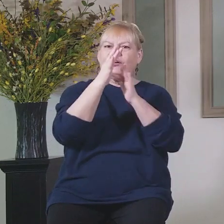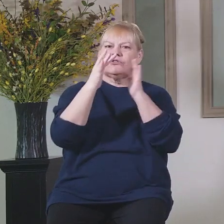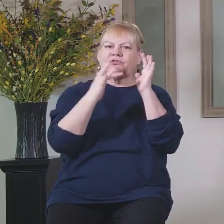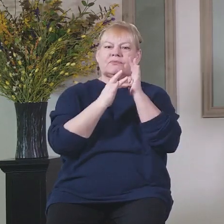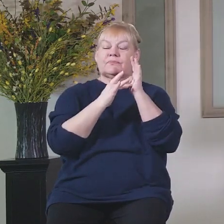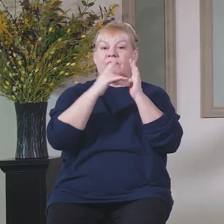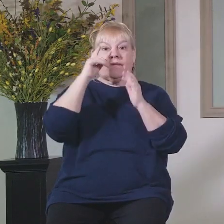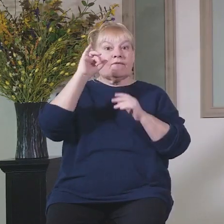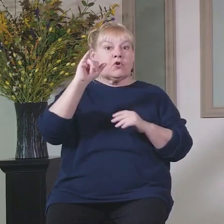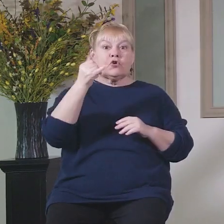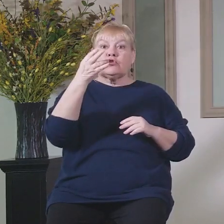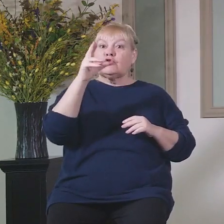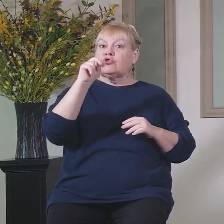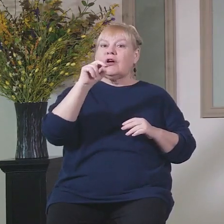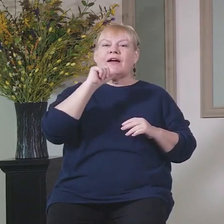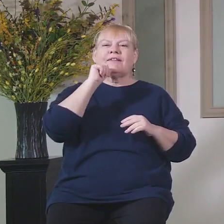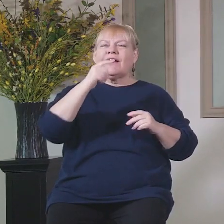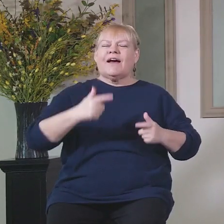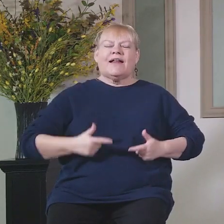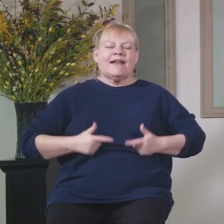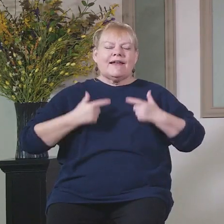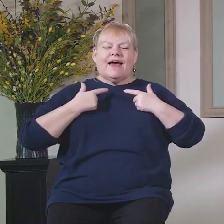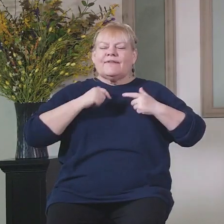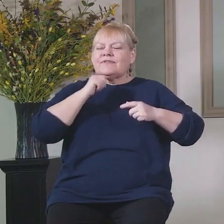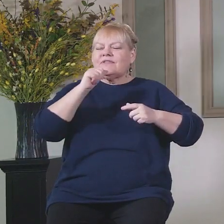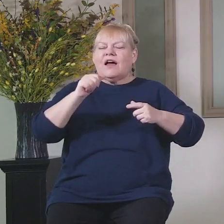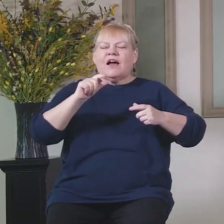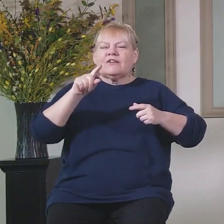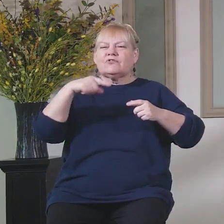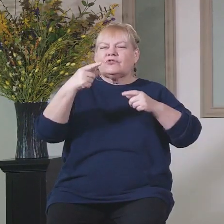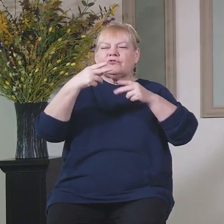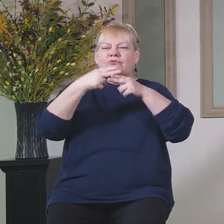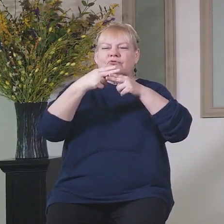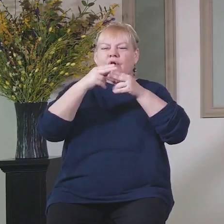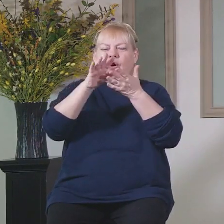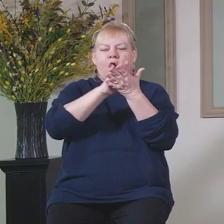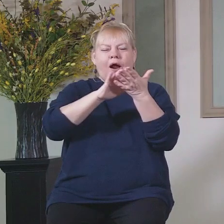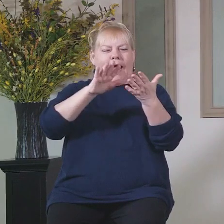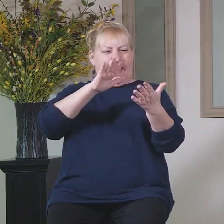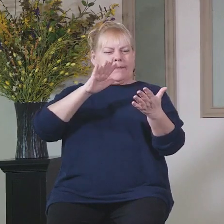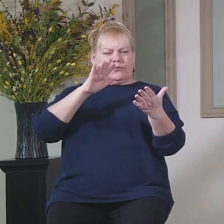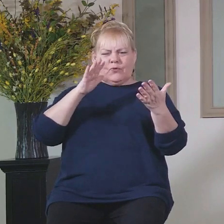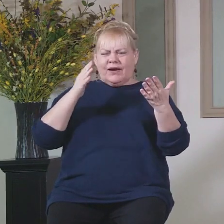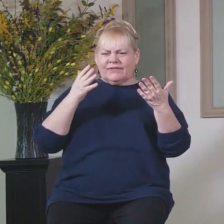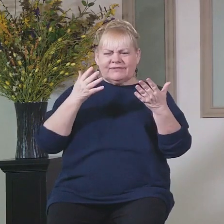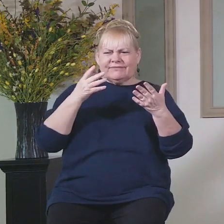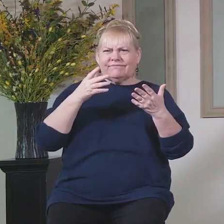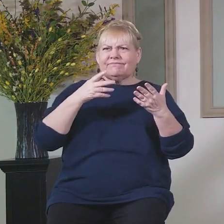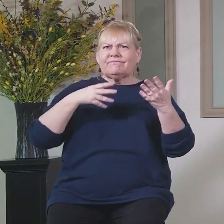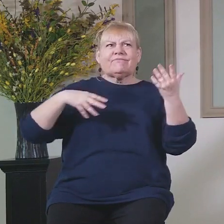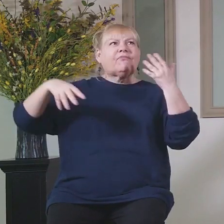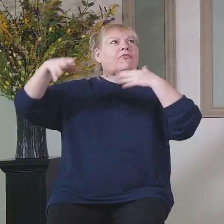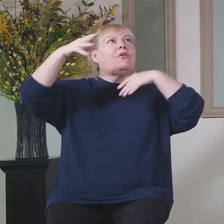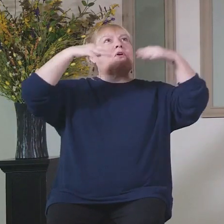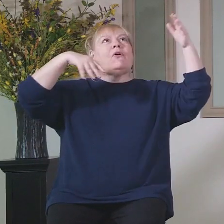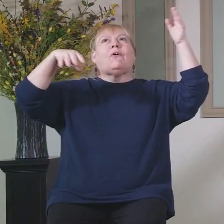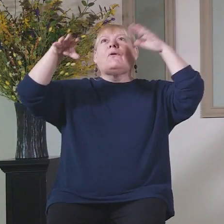is not some concept, some abstract thing just floating around the cosmos.